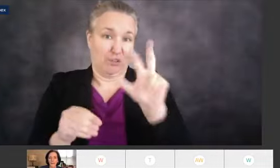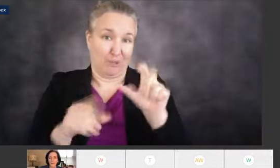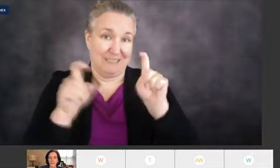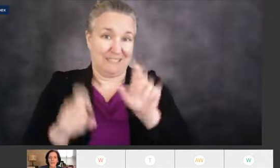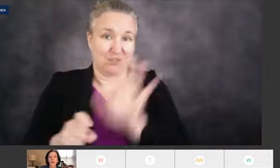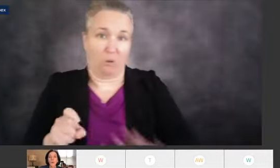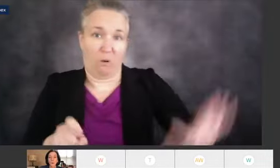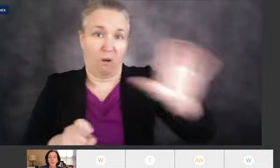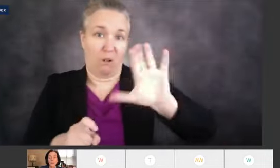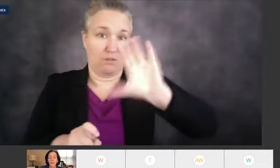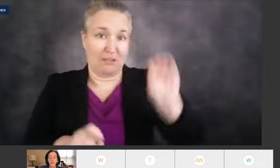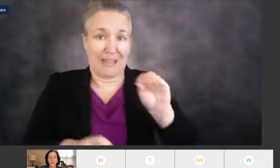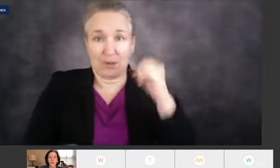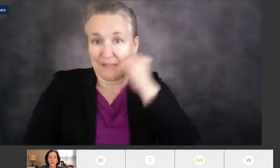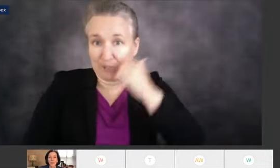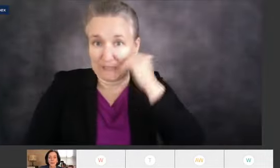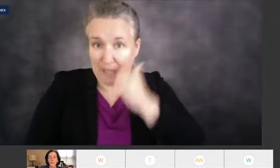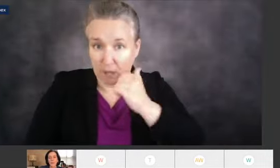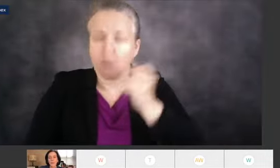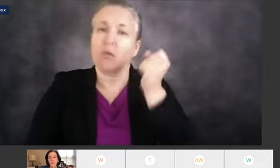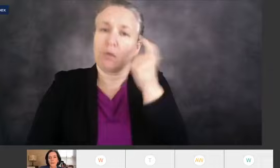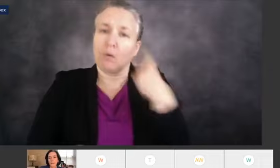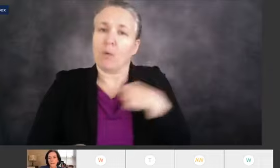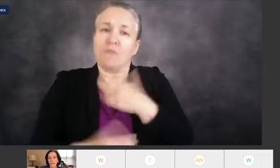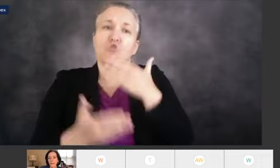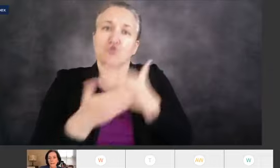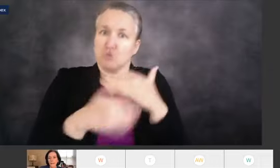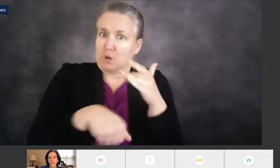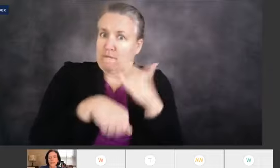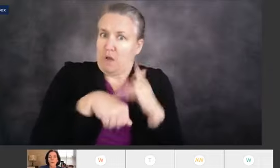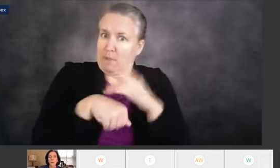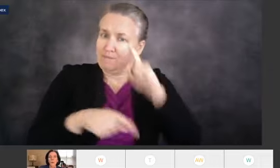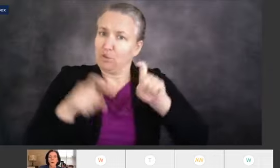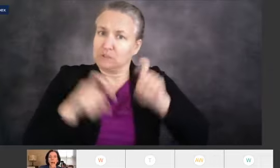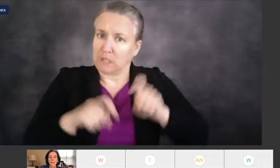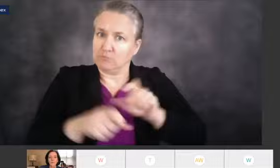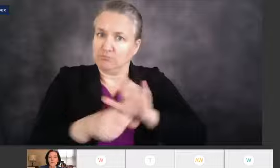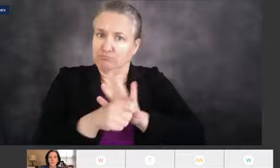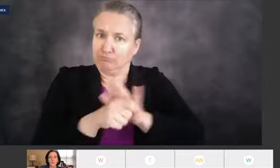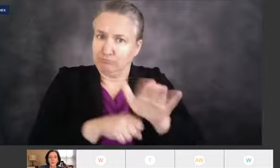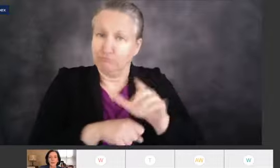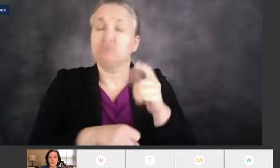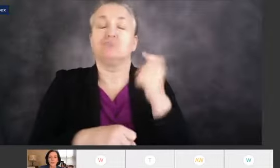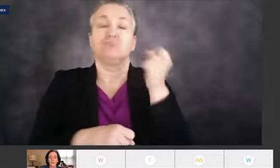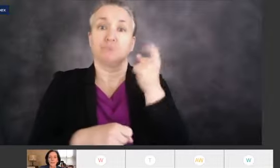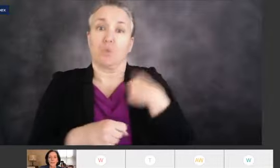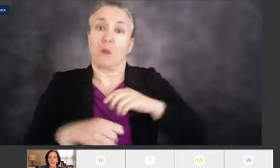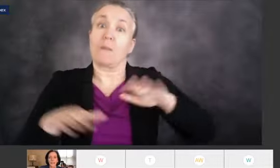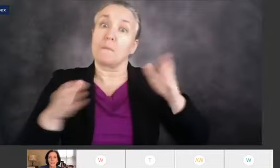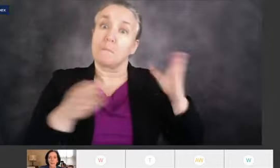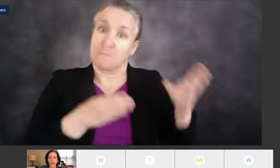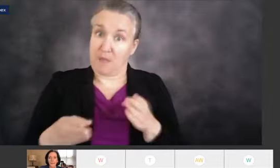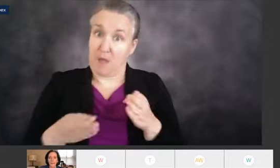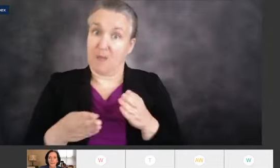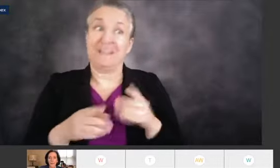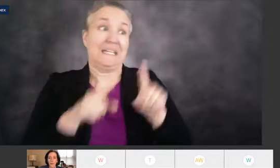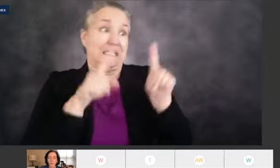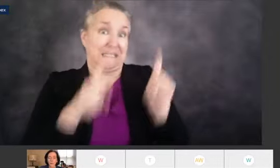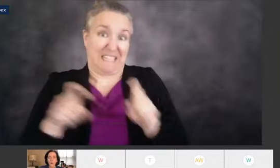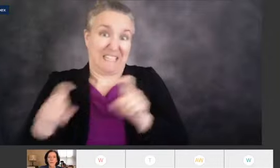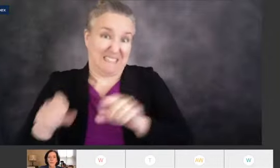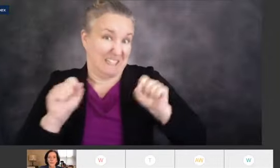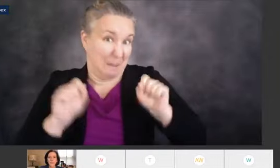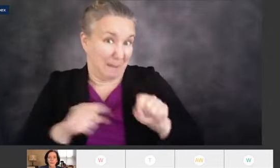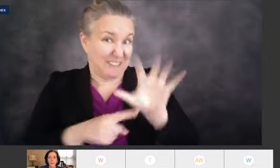county sites. We do continue to have good availability of testing. We are actively planning to increase the testing capacity